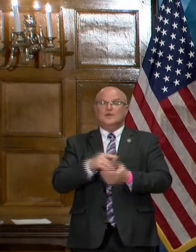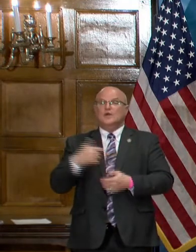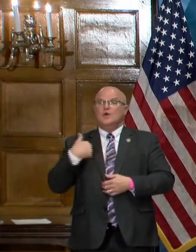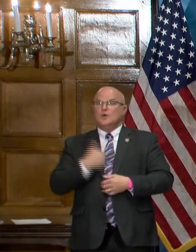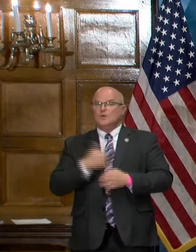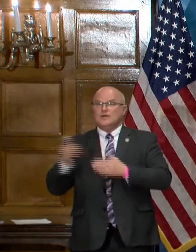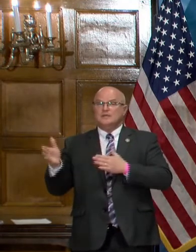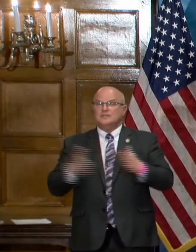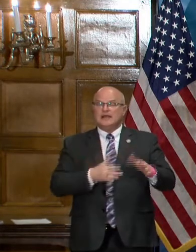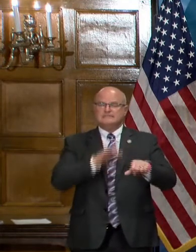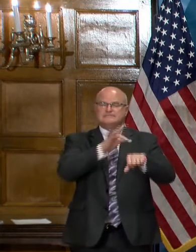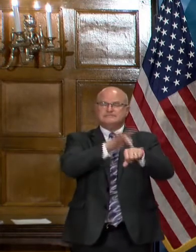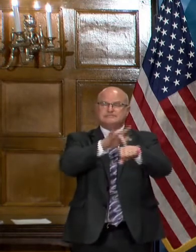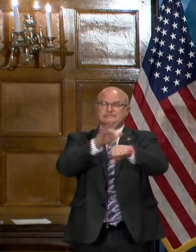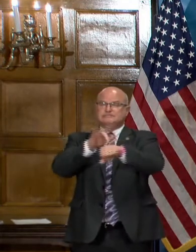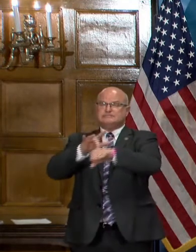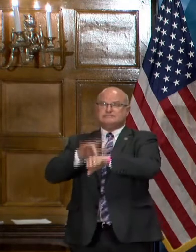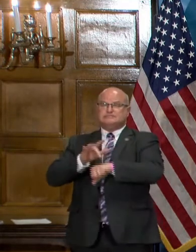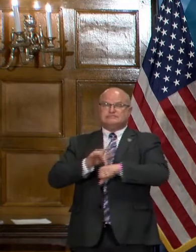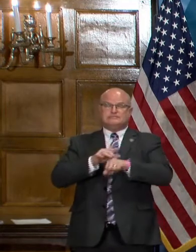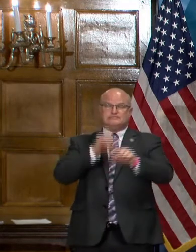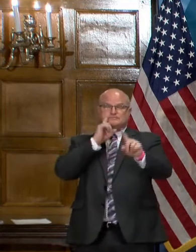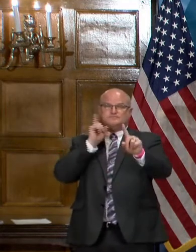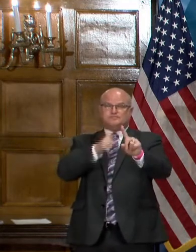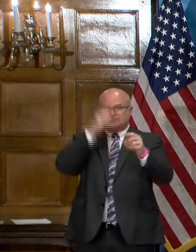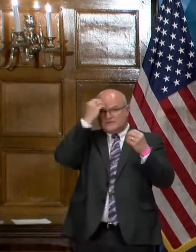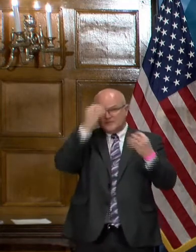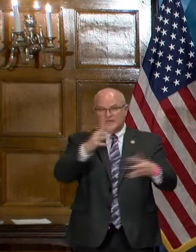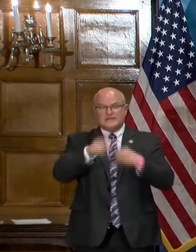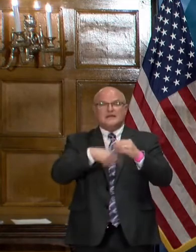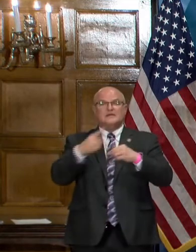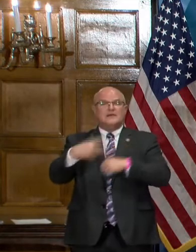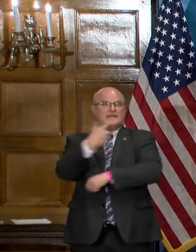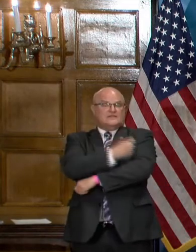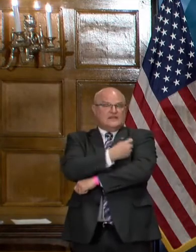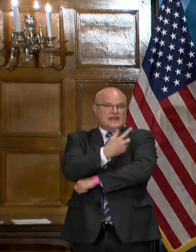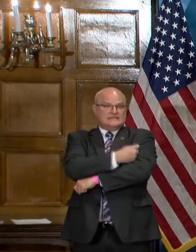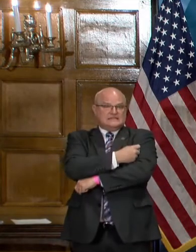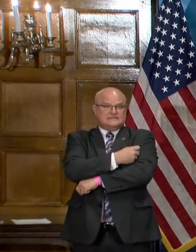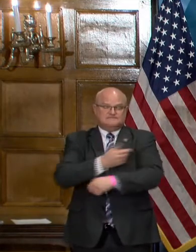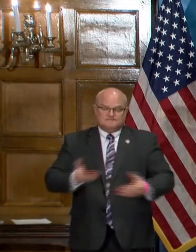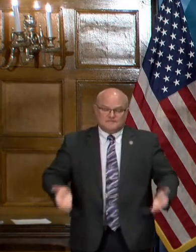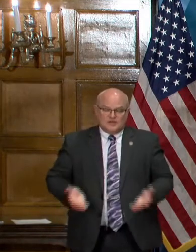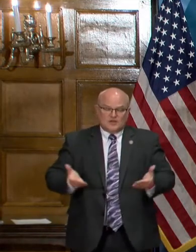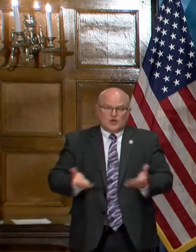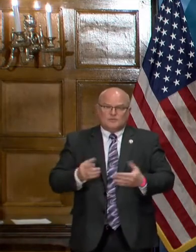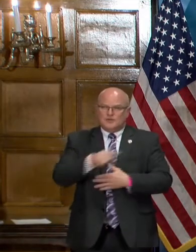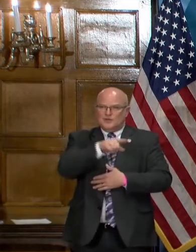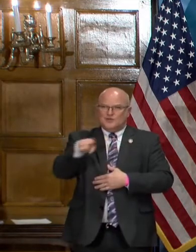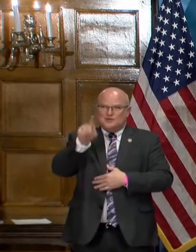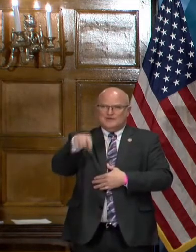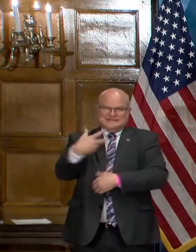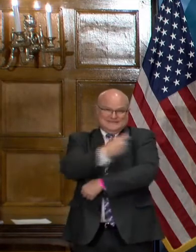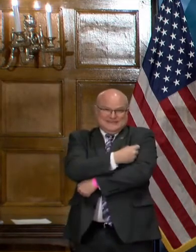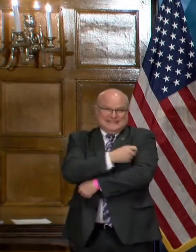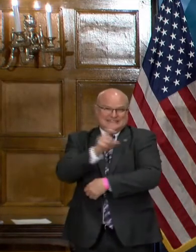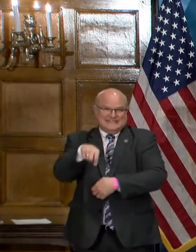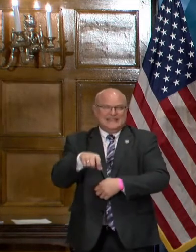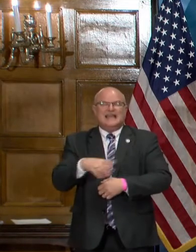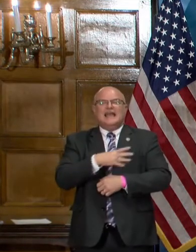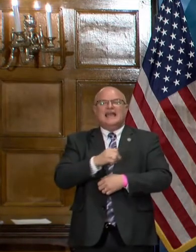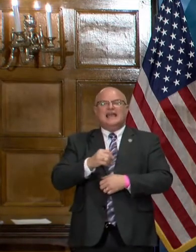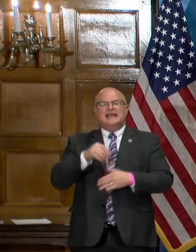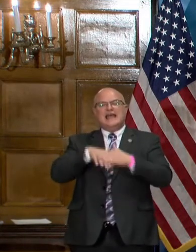reach individuals statewide with targeted information about the vaccine, encouragement to get a vaccination, and access to